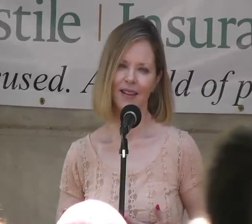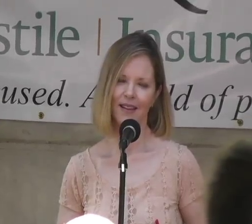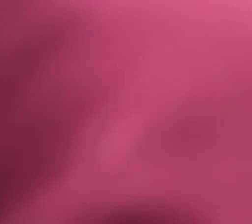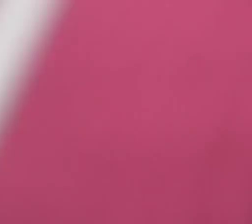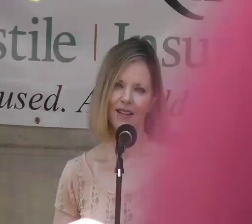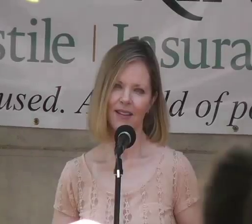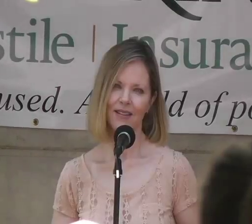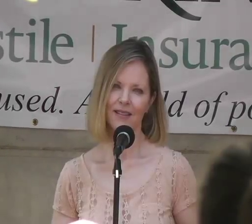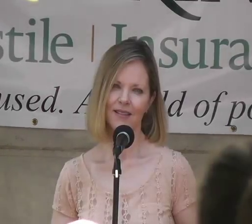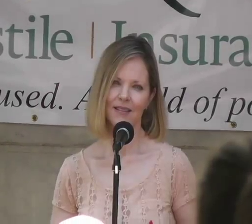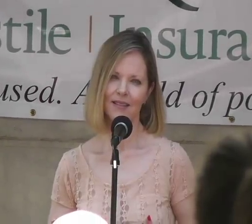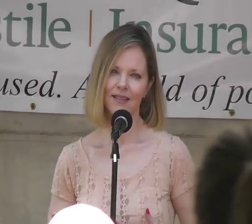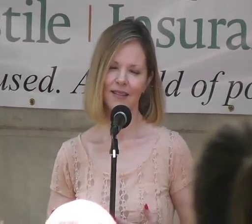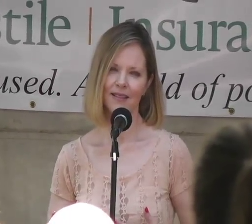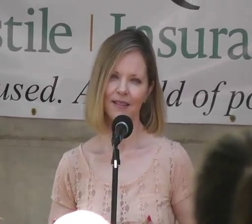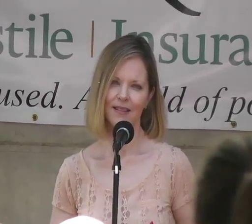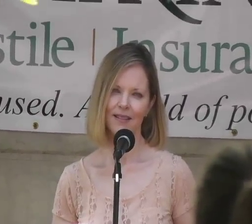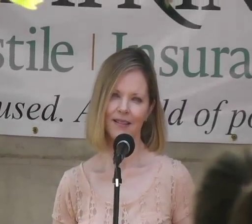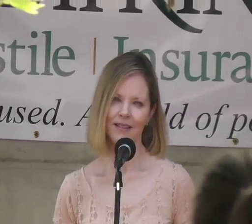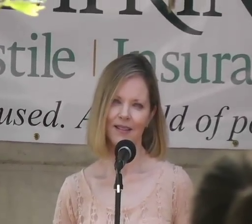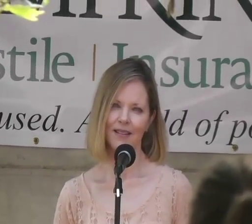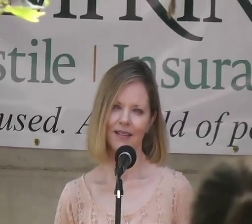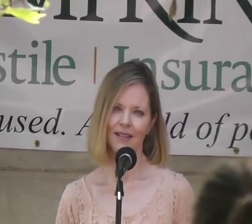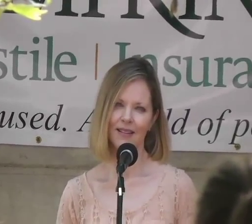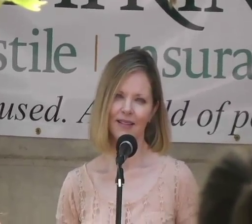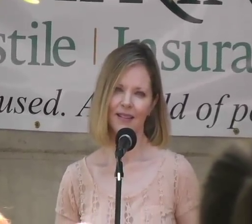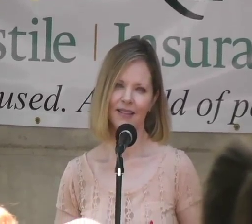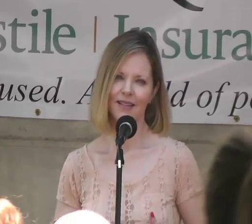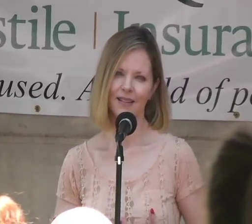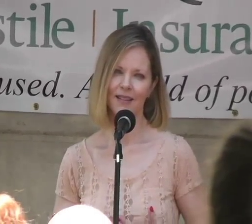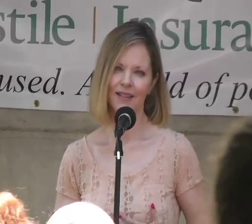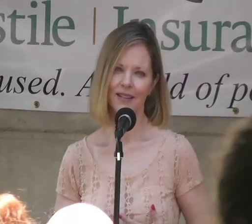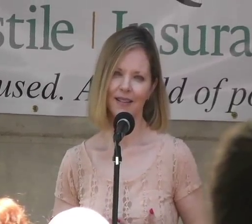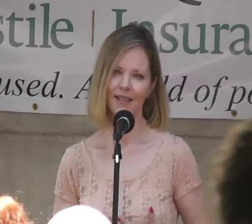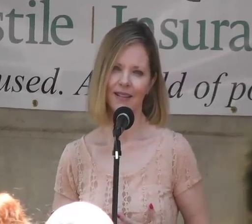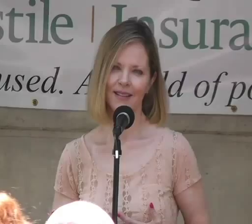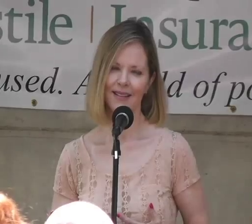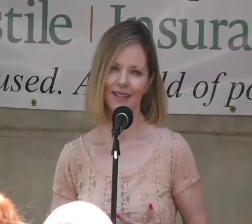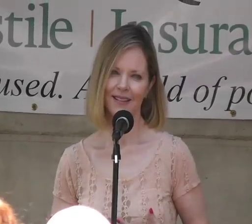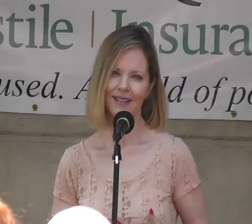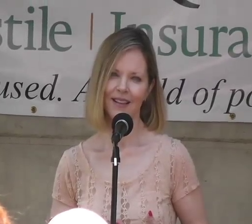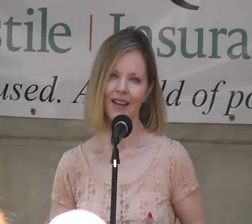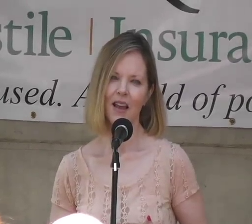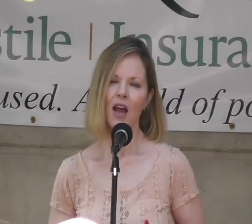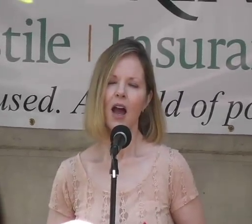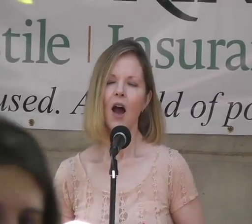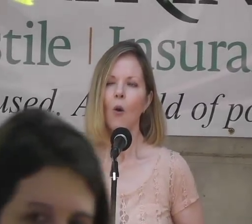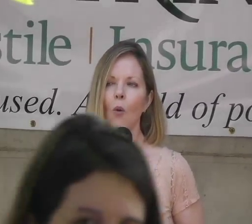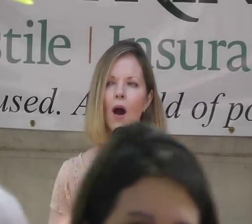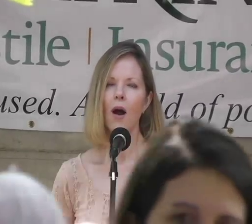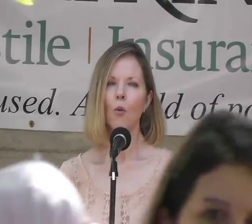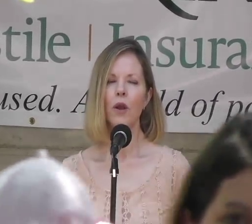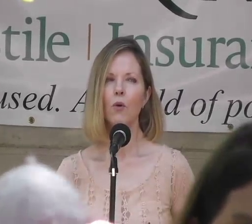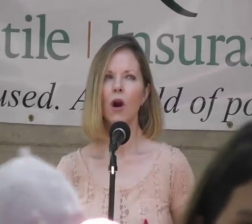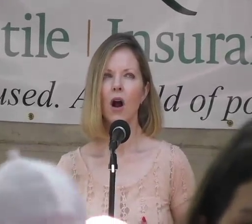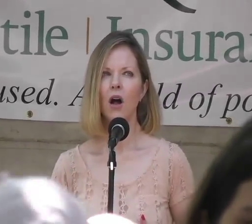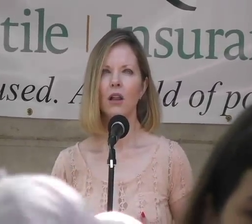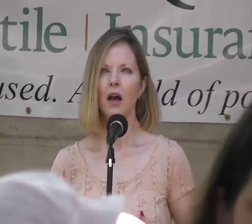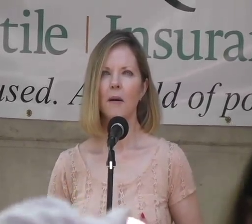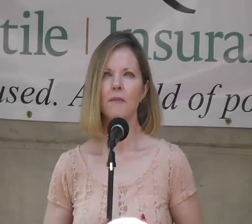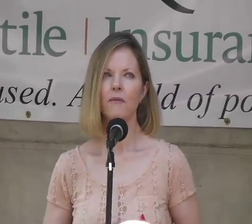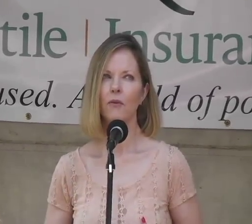relationships with the other actors that portrayed Laura and Carrie and your family. We